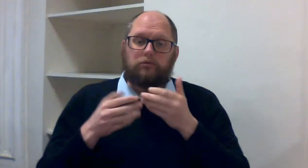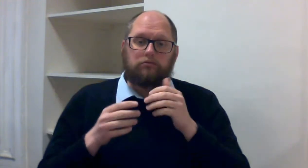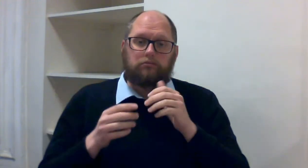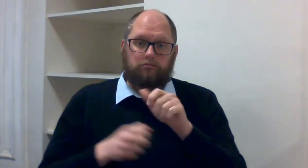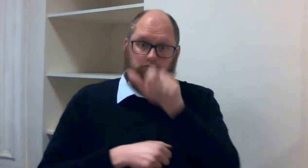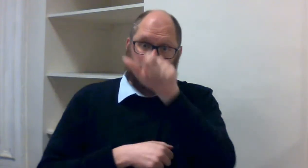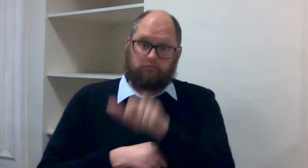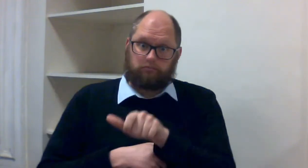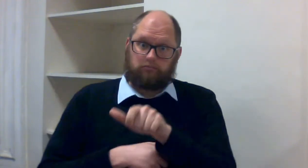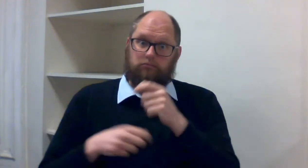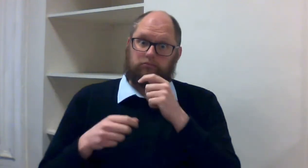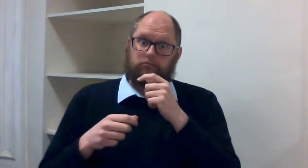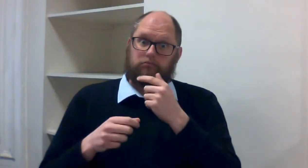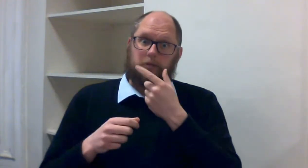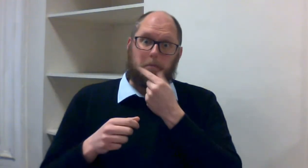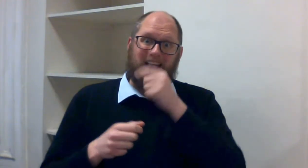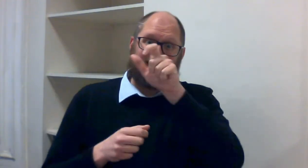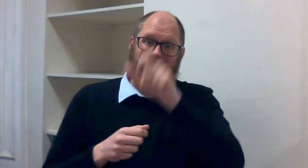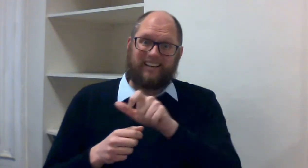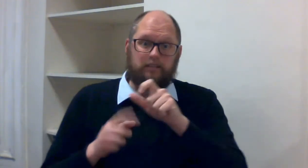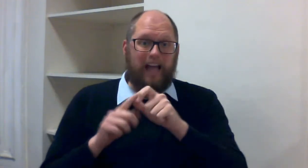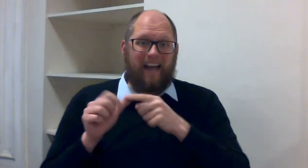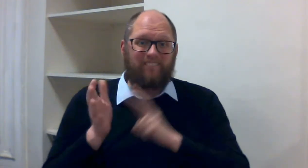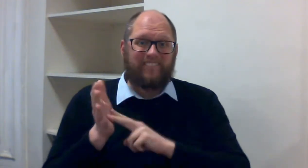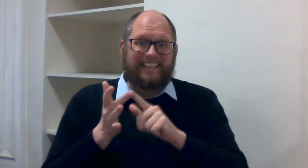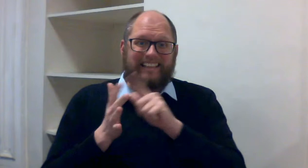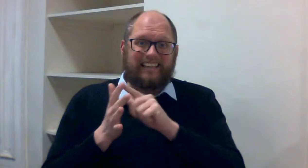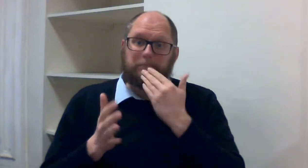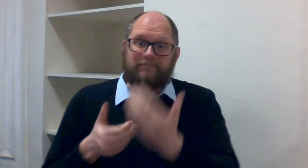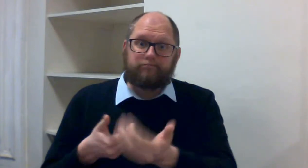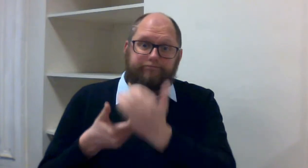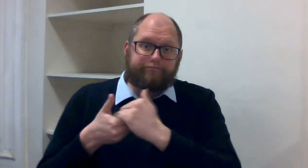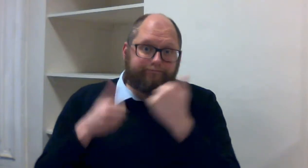global partnership to implement the